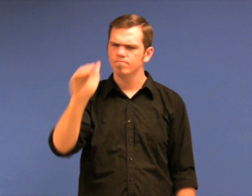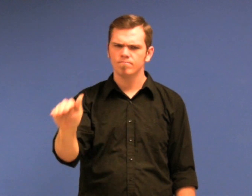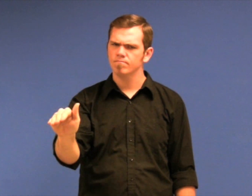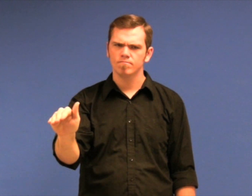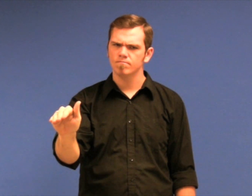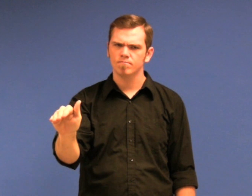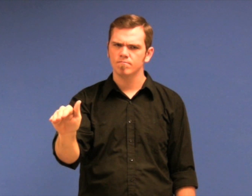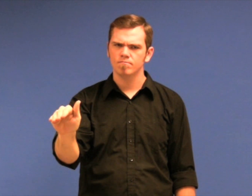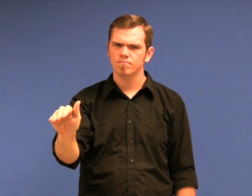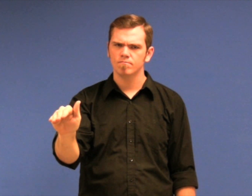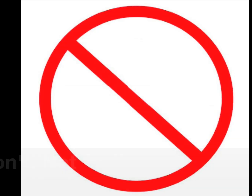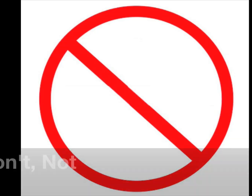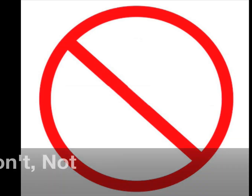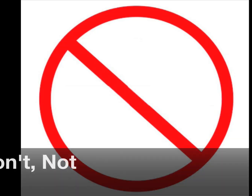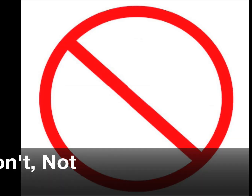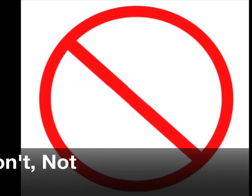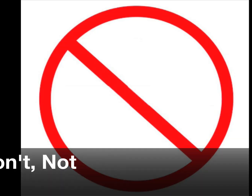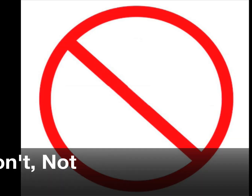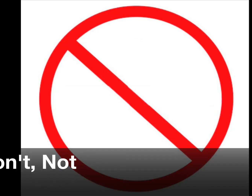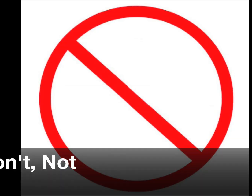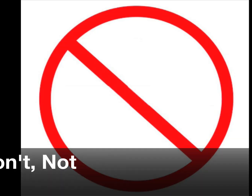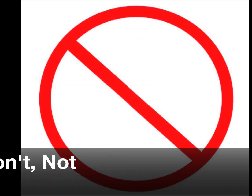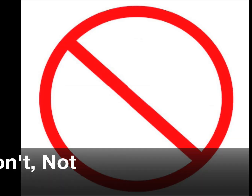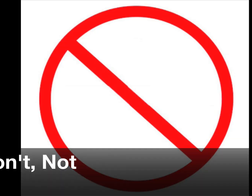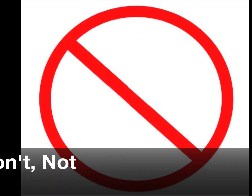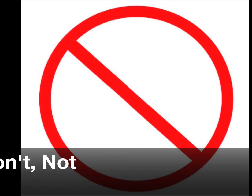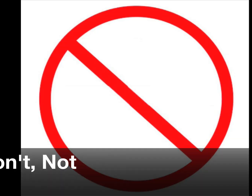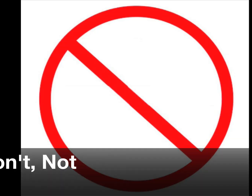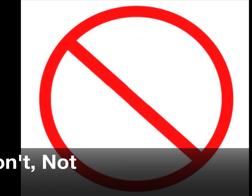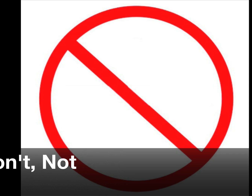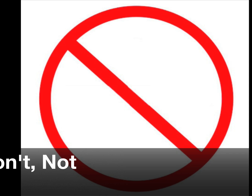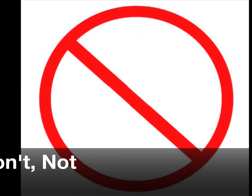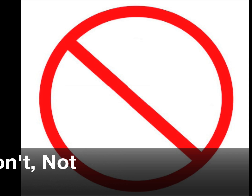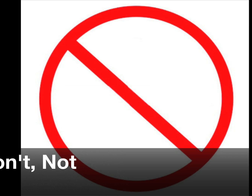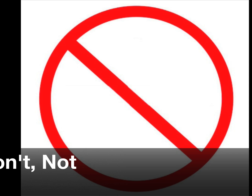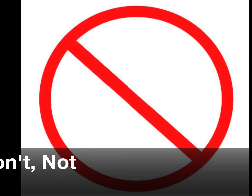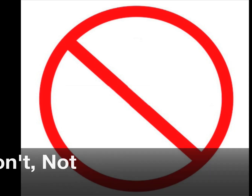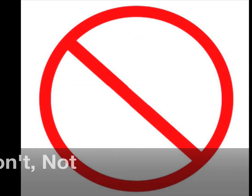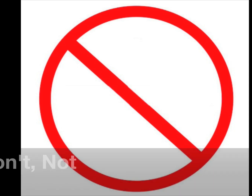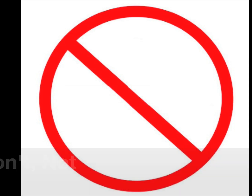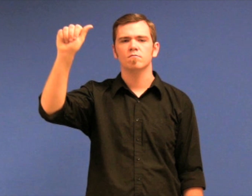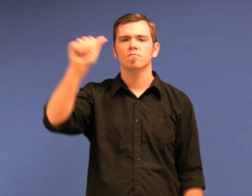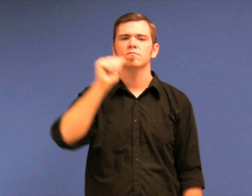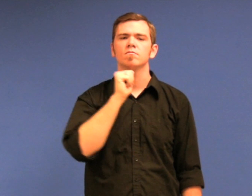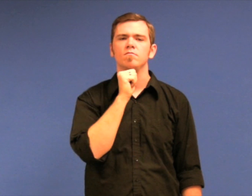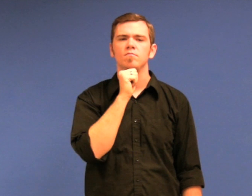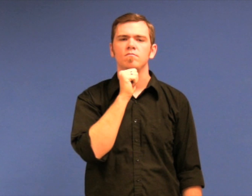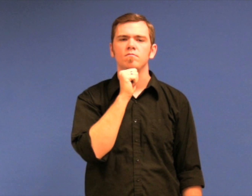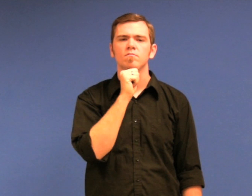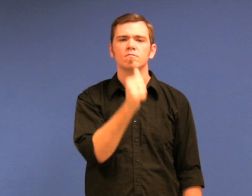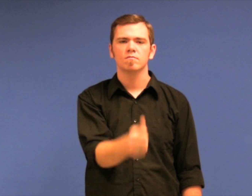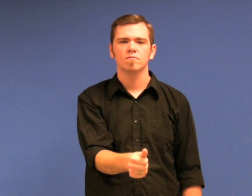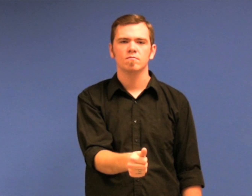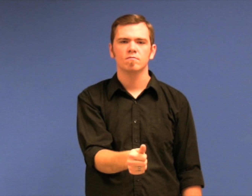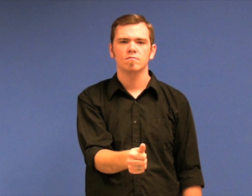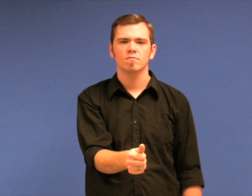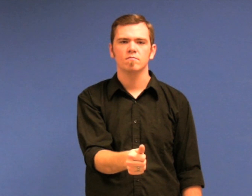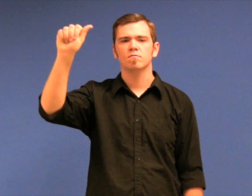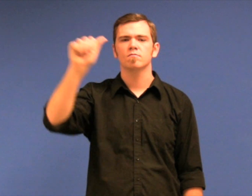Don't know. All right, the sign for don't or not. All right, you're going to take an A hand, it goes underneath your chin, so